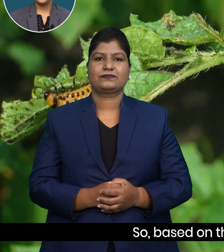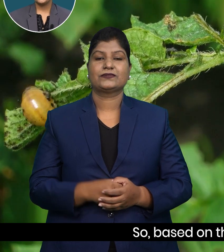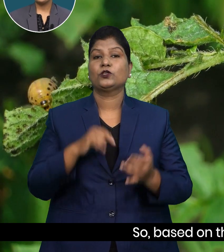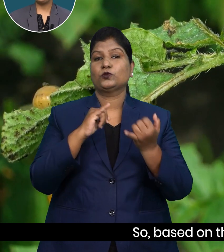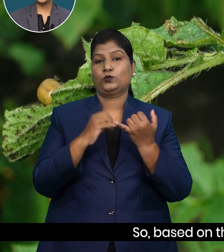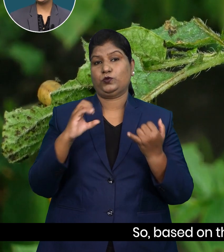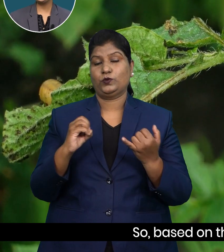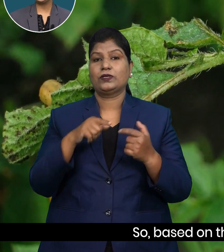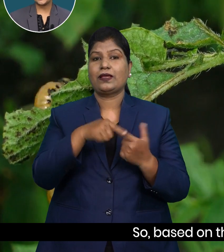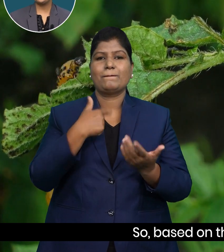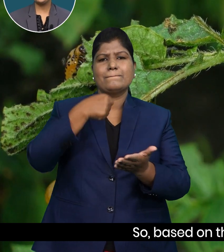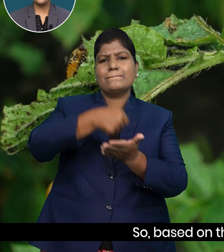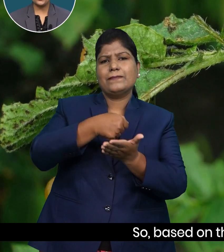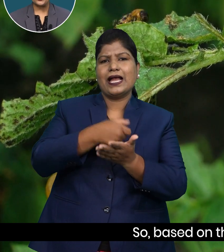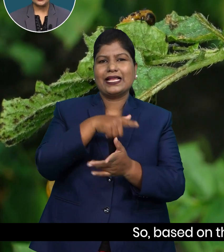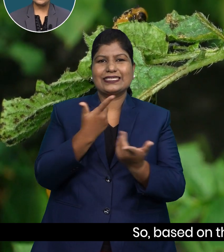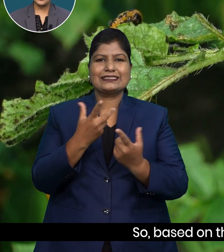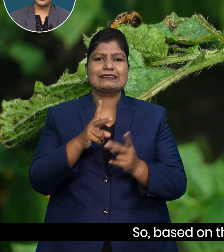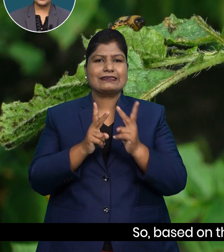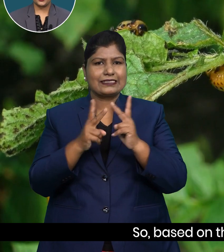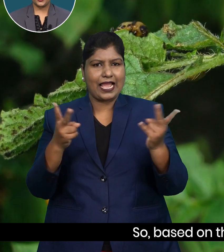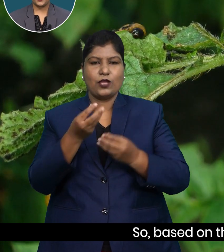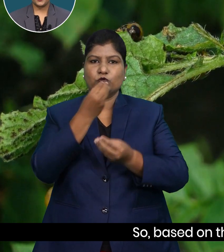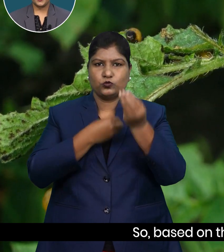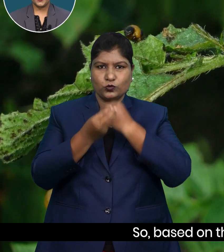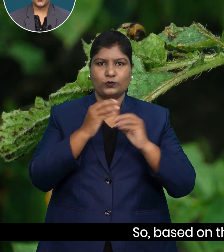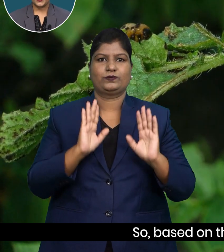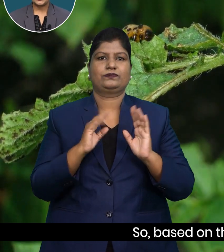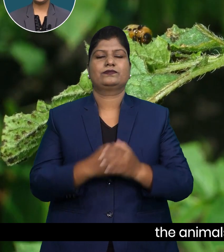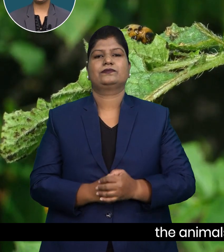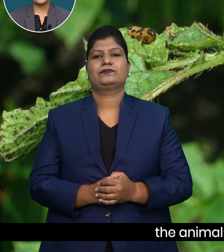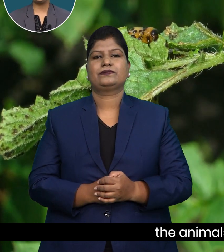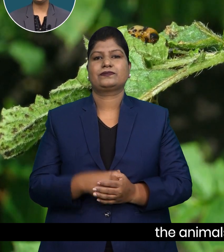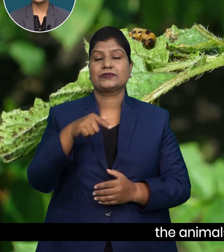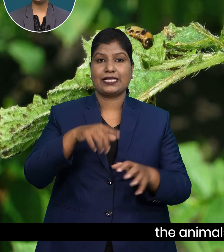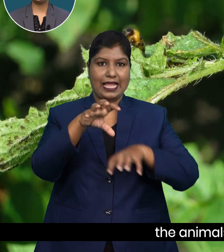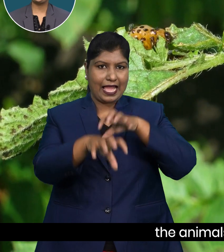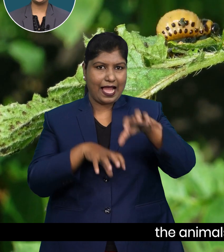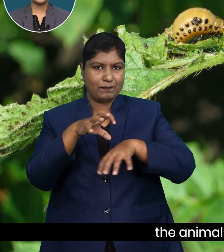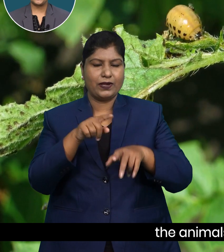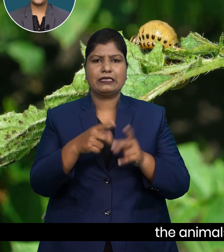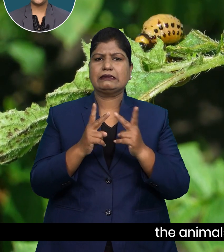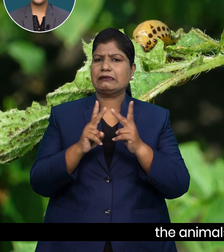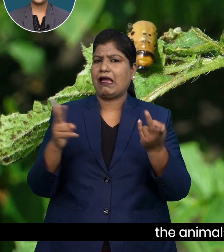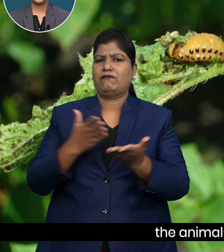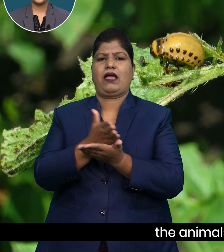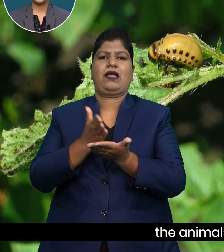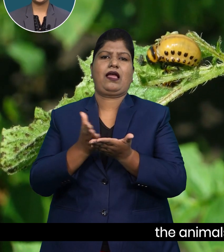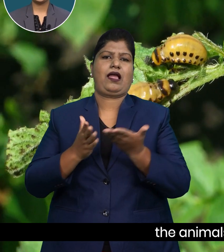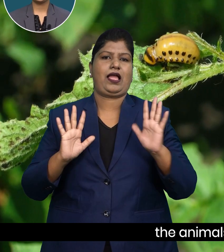So, based on the type of food they eat, the animals are different types.